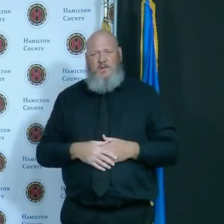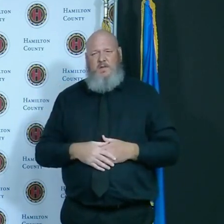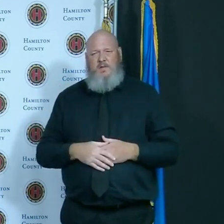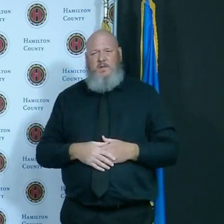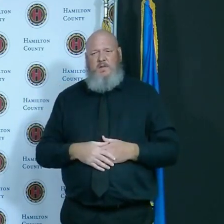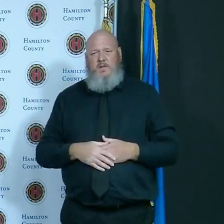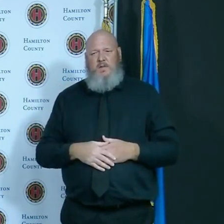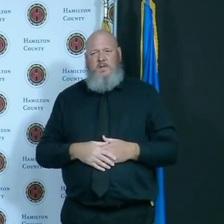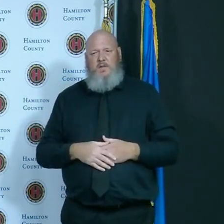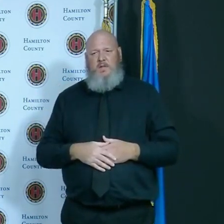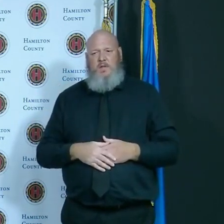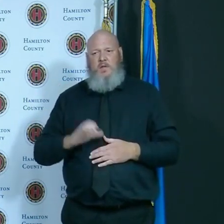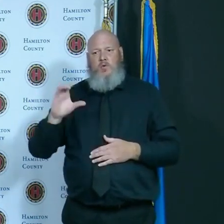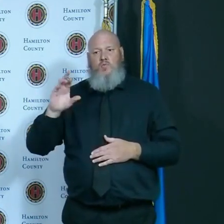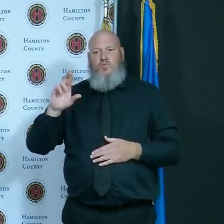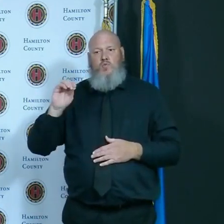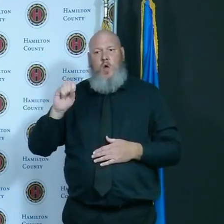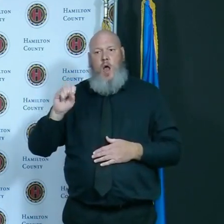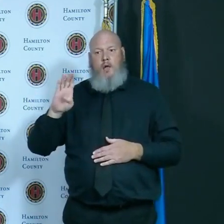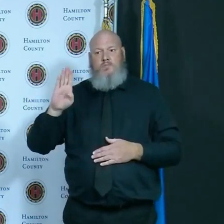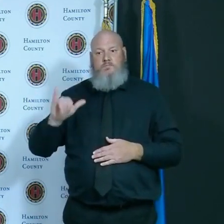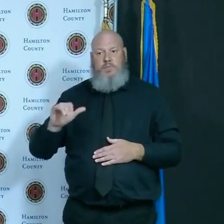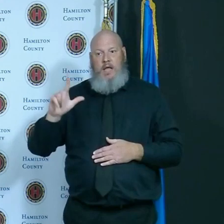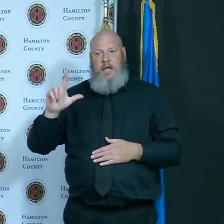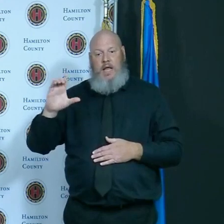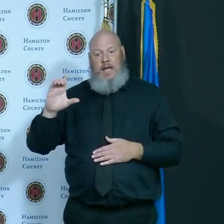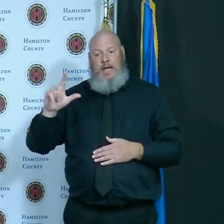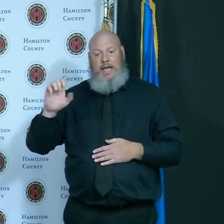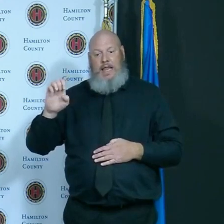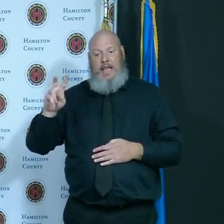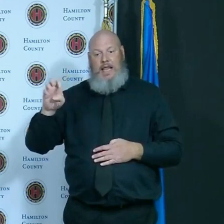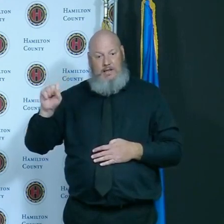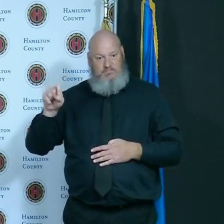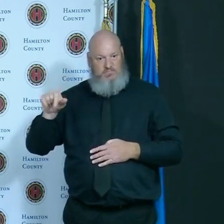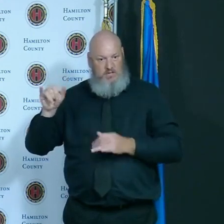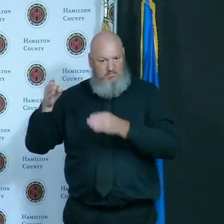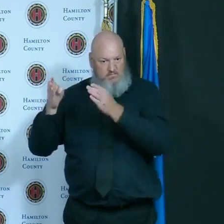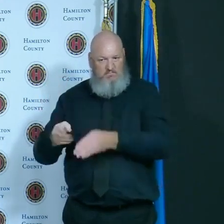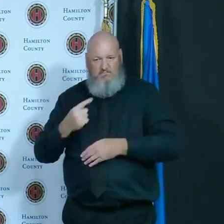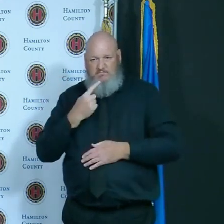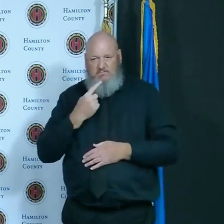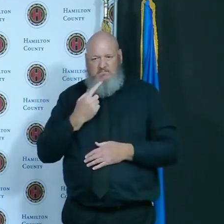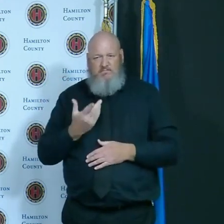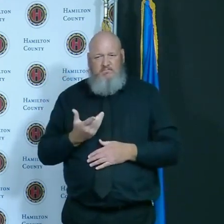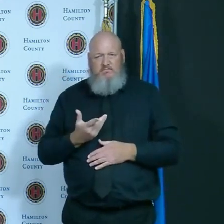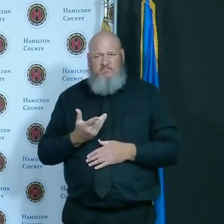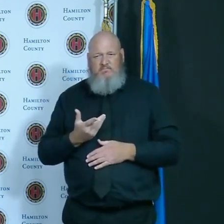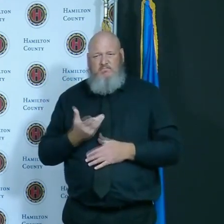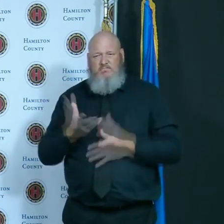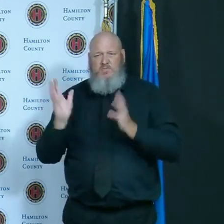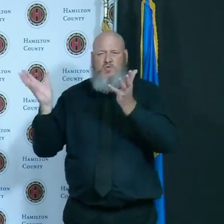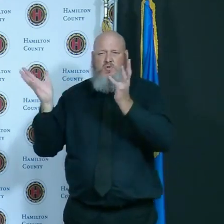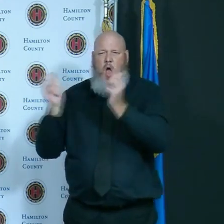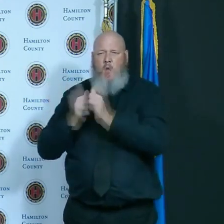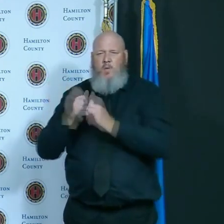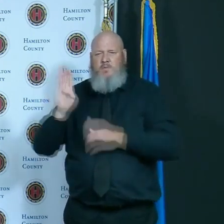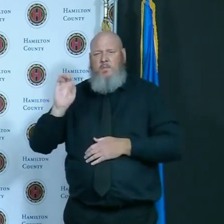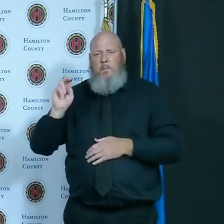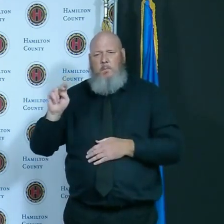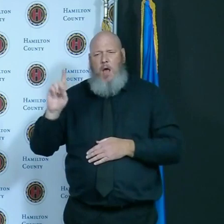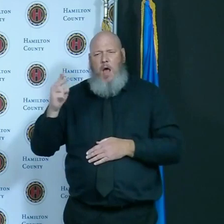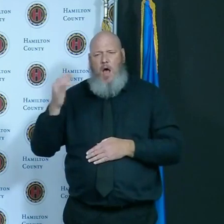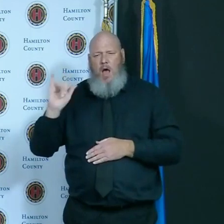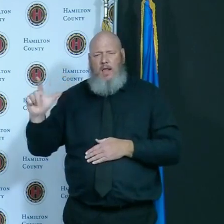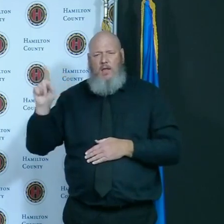Beavis compared to Camp Washington, Avondale, and Bond Hill? I know, Renee, you mentioned housing density, underlying risk factors, and some